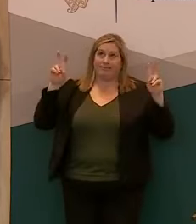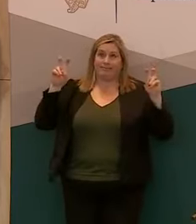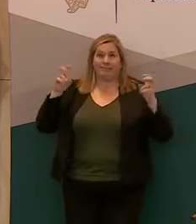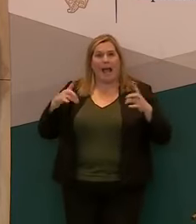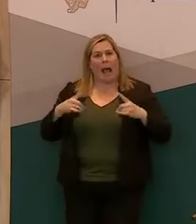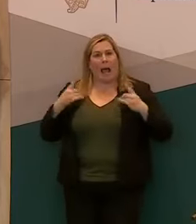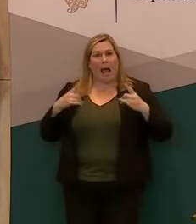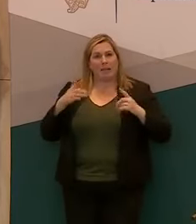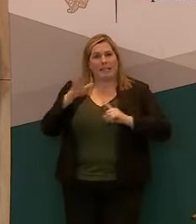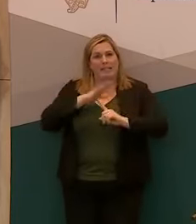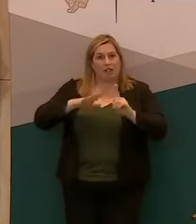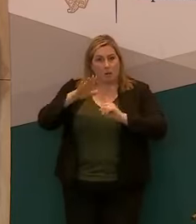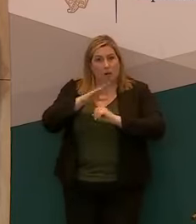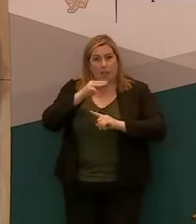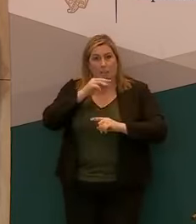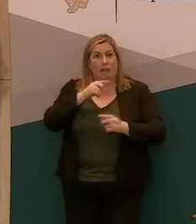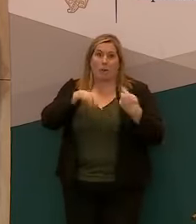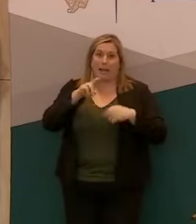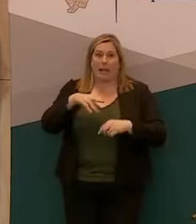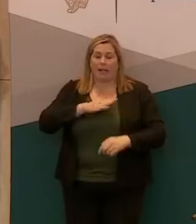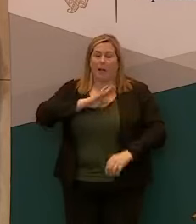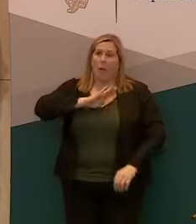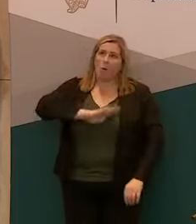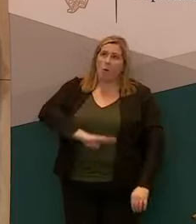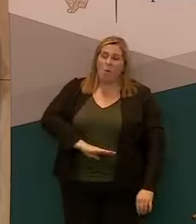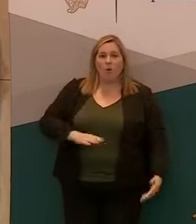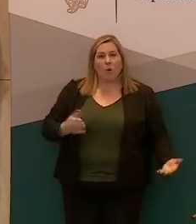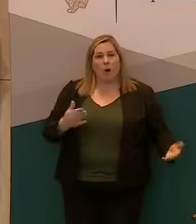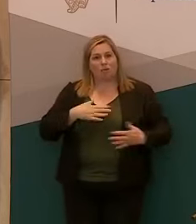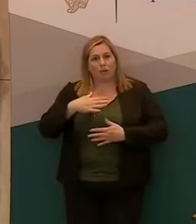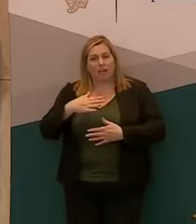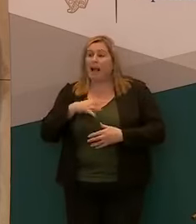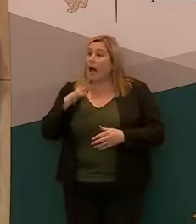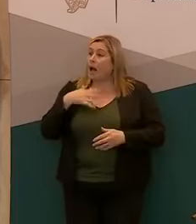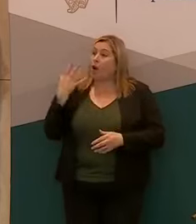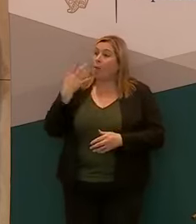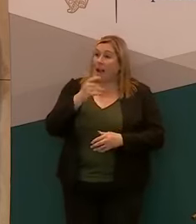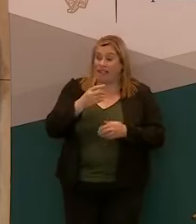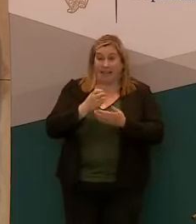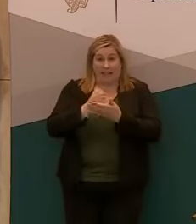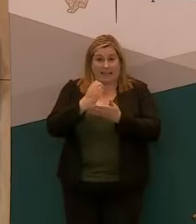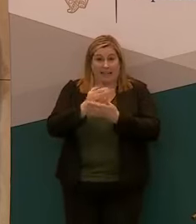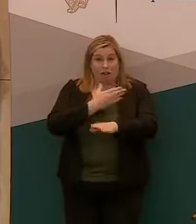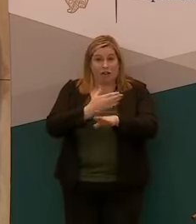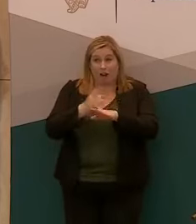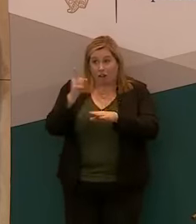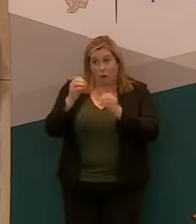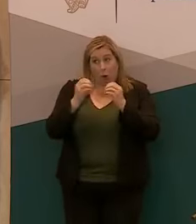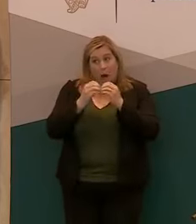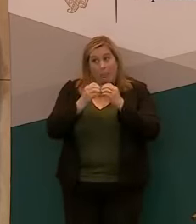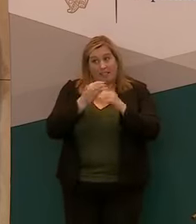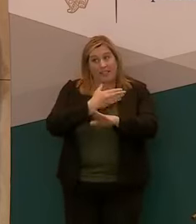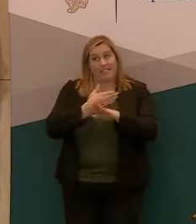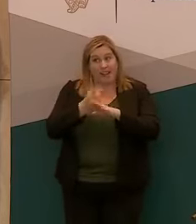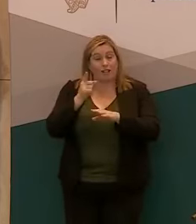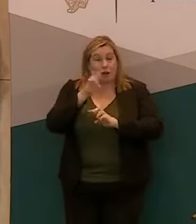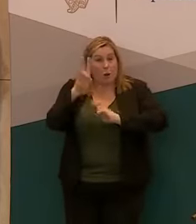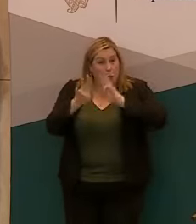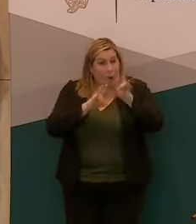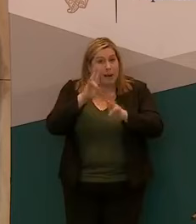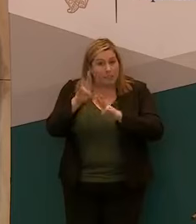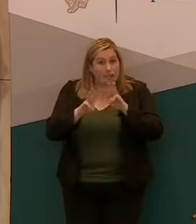much capacity we can breathe? Can I bring you right back to where you started the question, if you don't mind, with Colm at the very beginning of your questions? And I'm